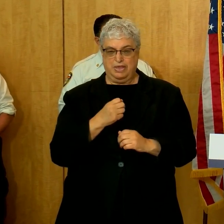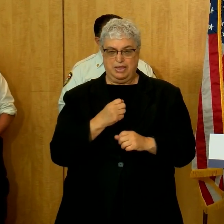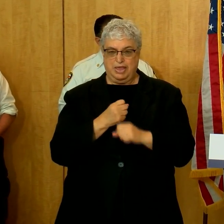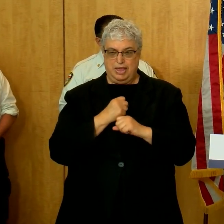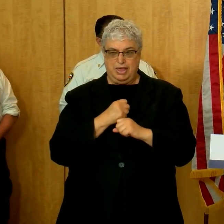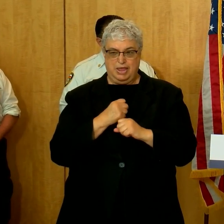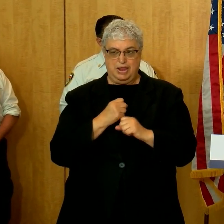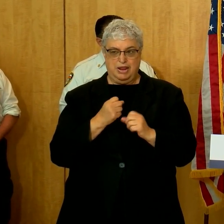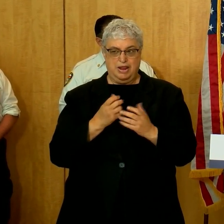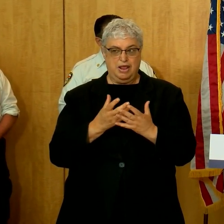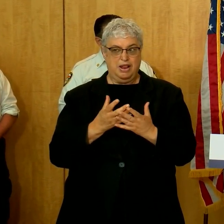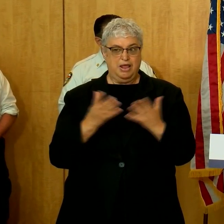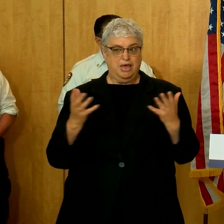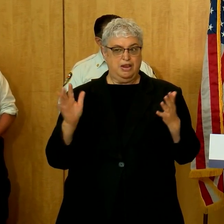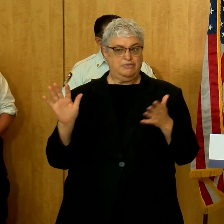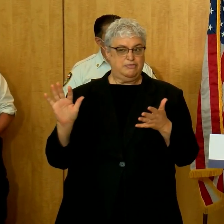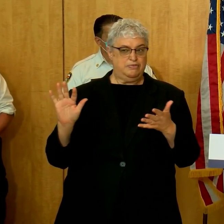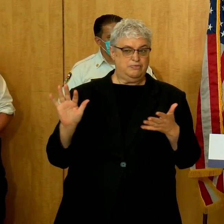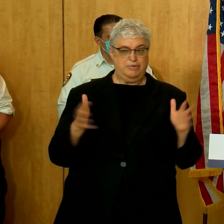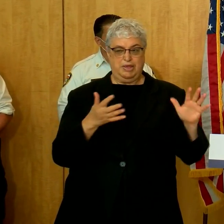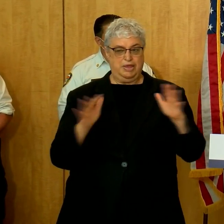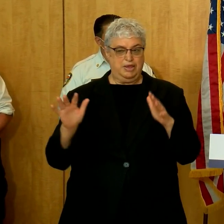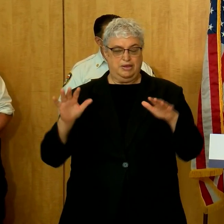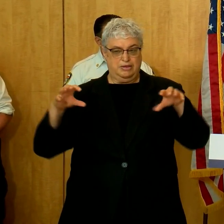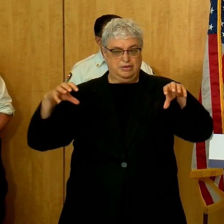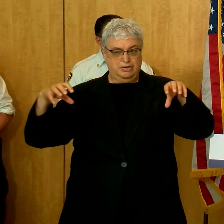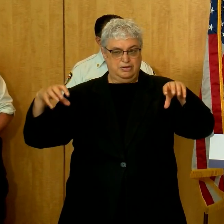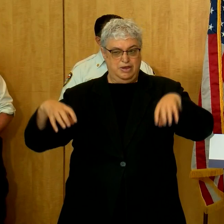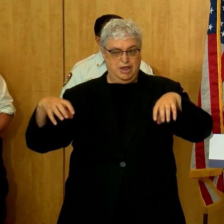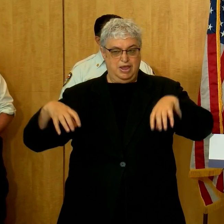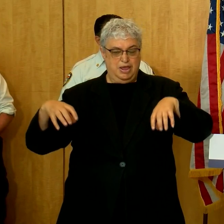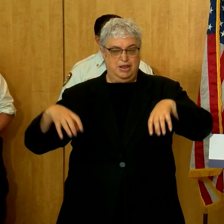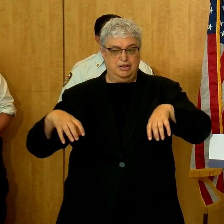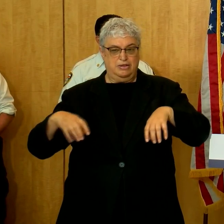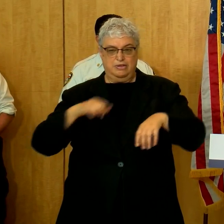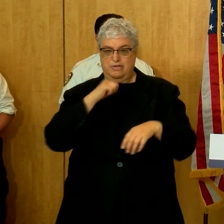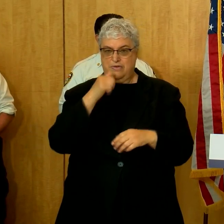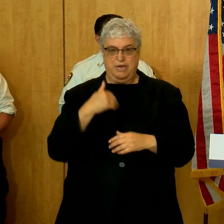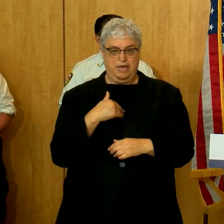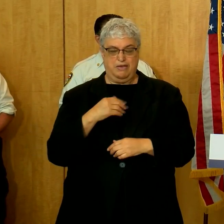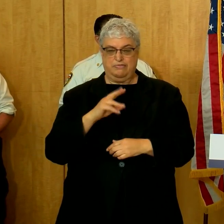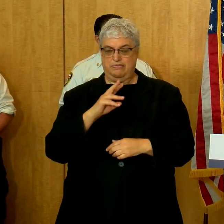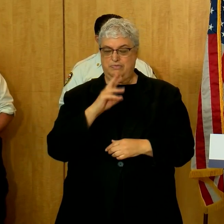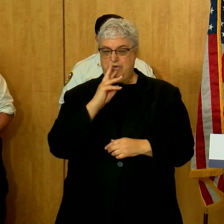a lot of wind or rain, or the storm surge, for example,